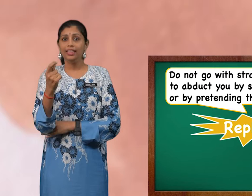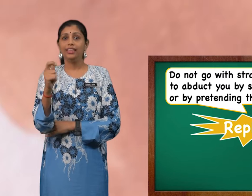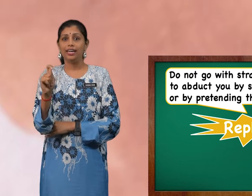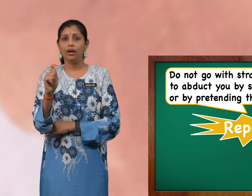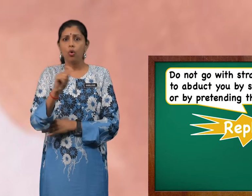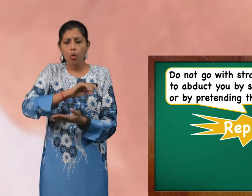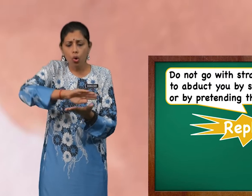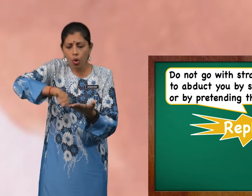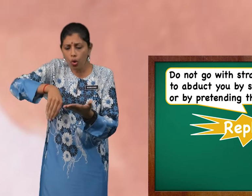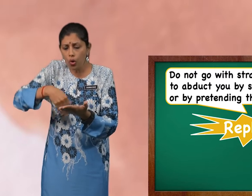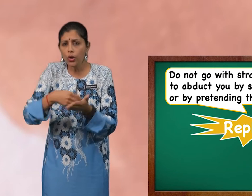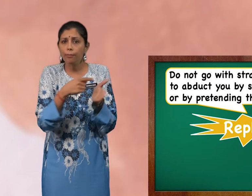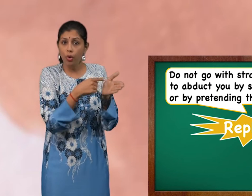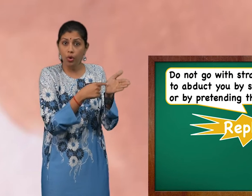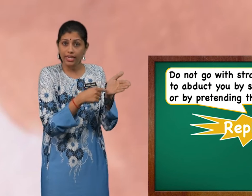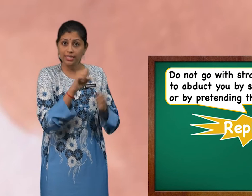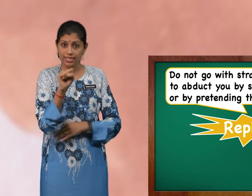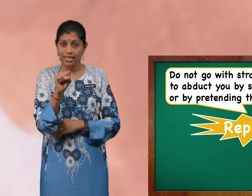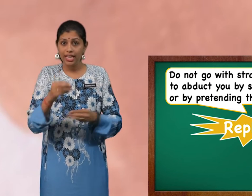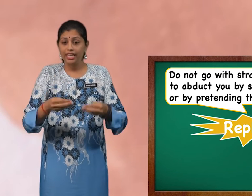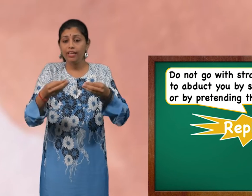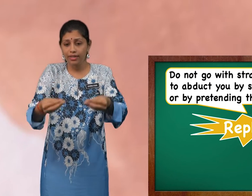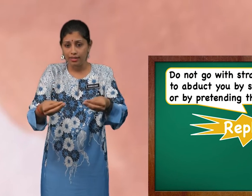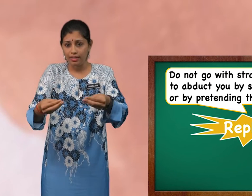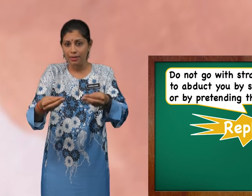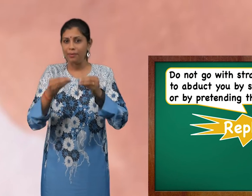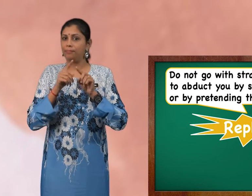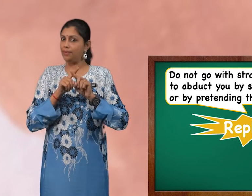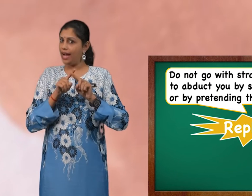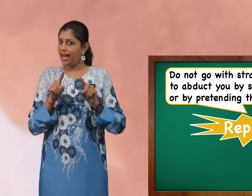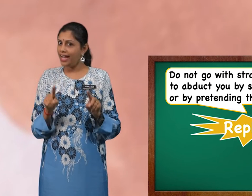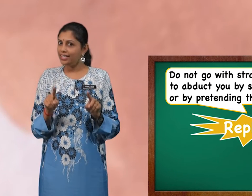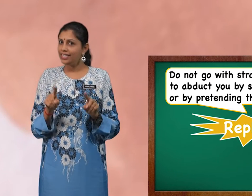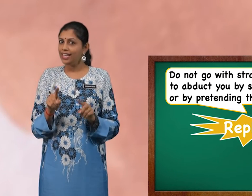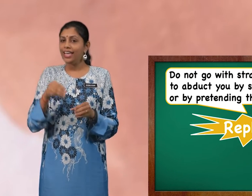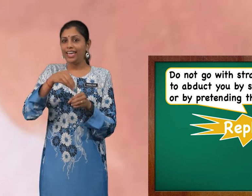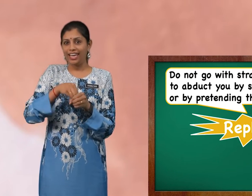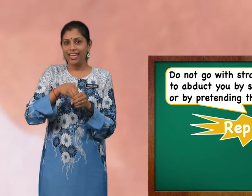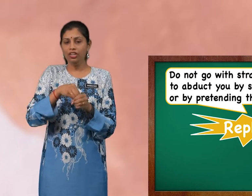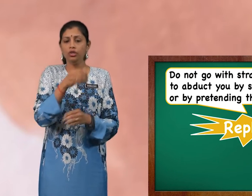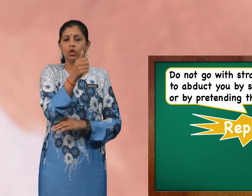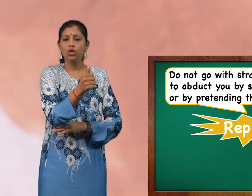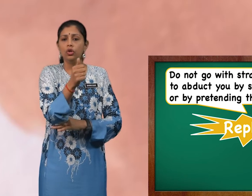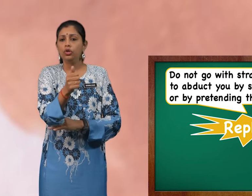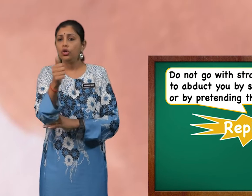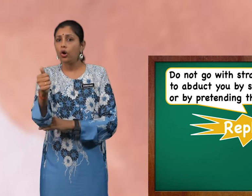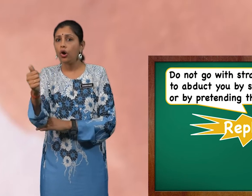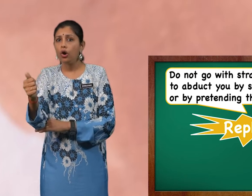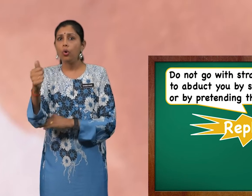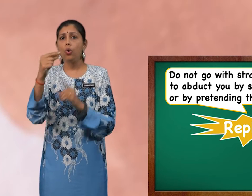the whole points given, but in your